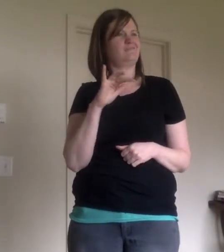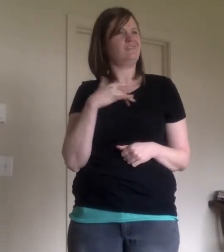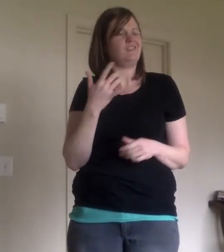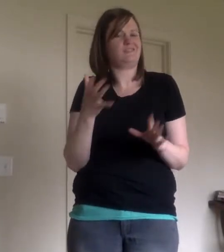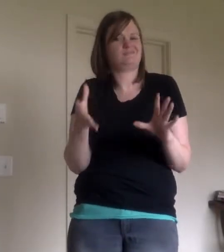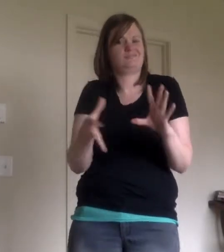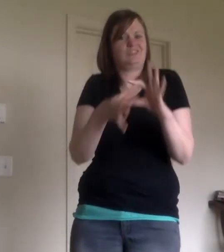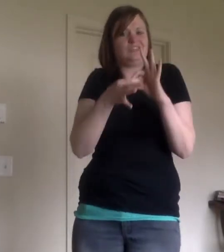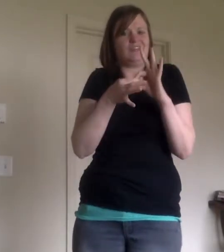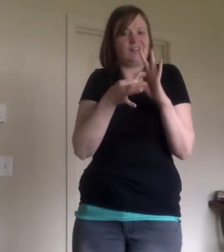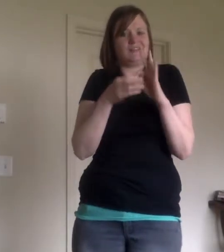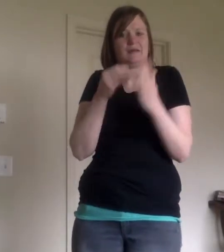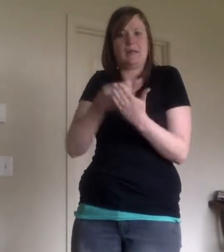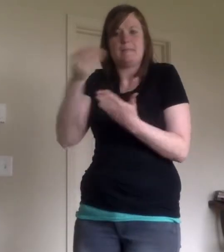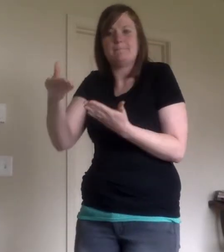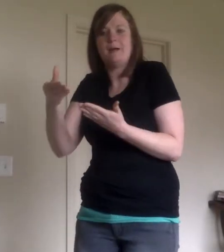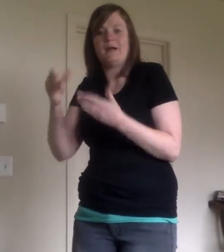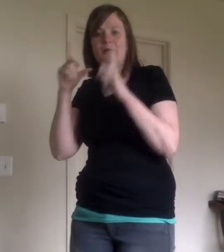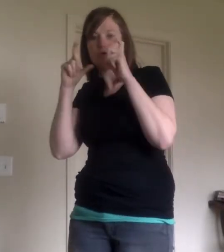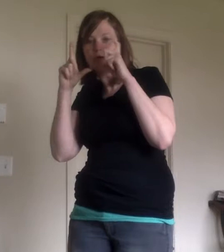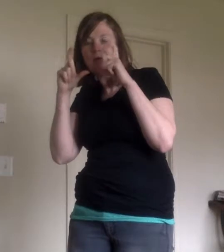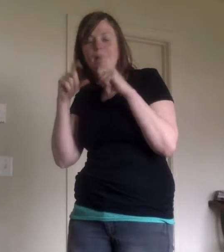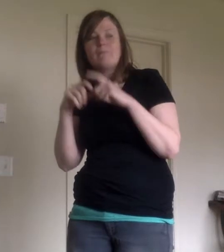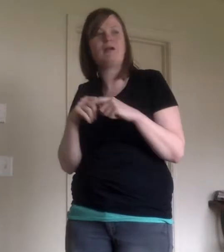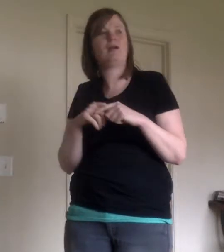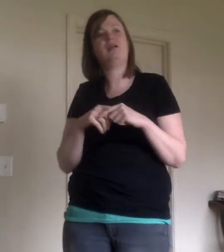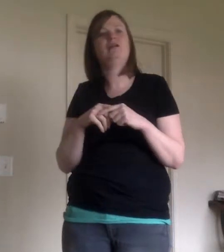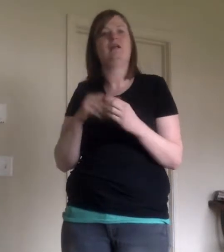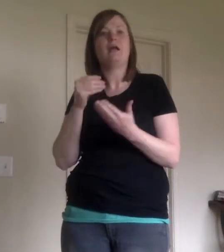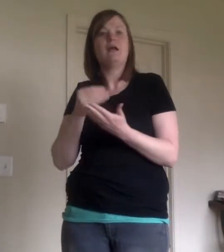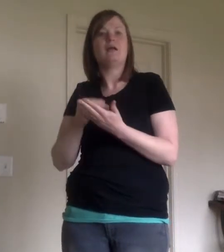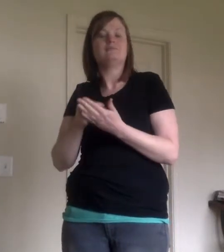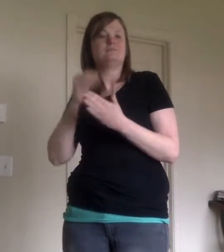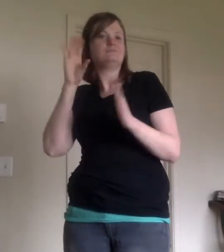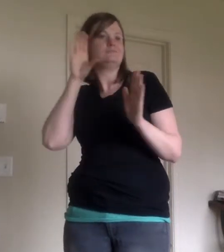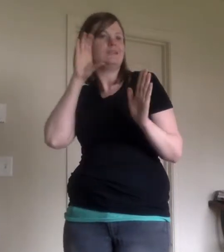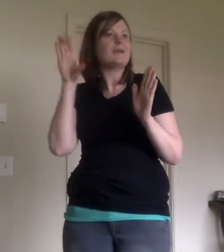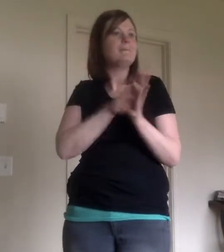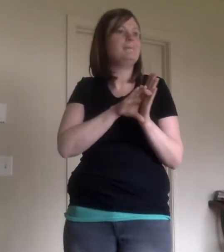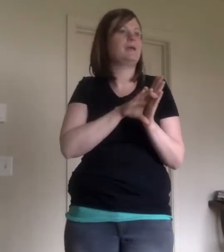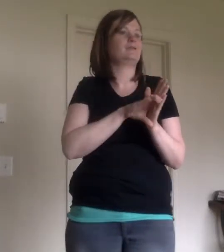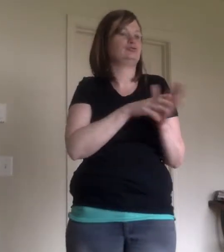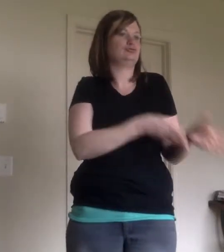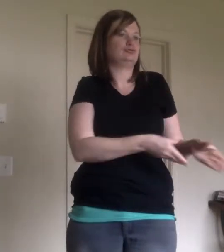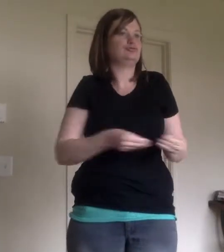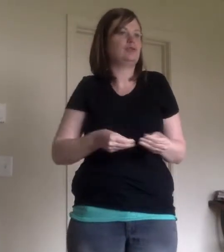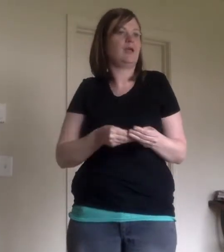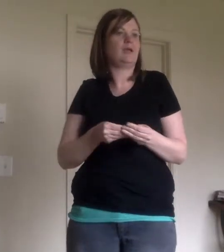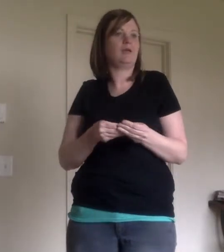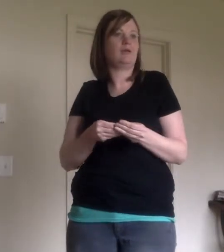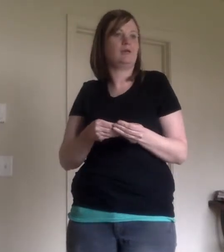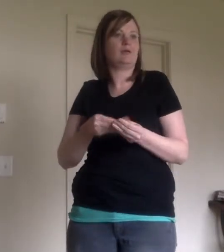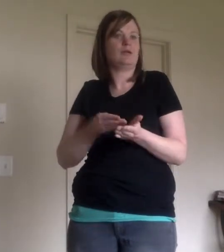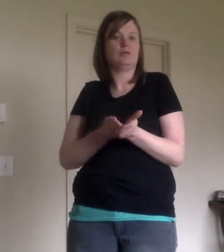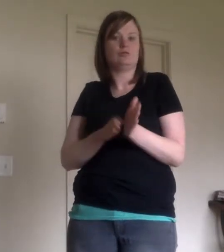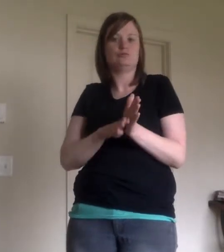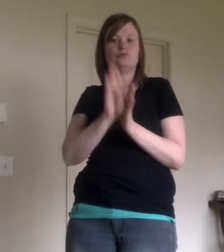the film, loading it in your camera, shooting it, developing the negatives, taking the negatives and making prints out of them. And